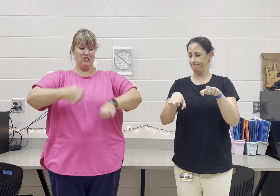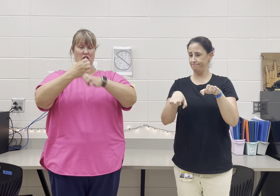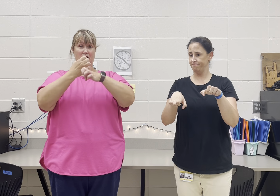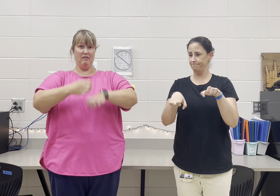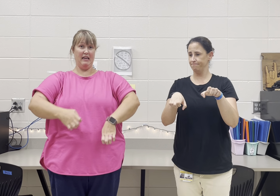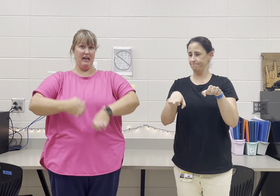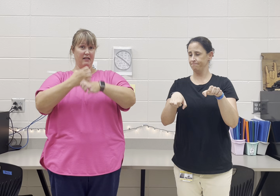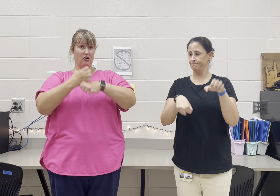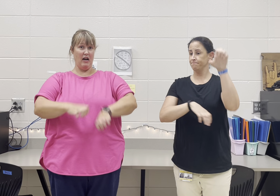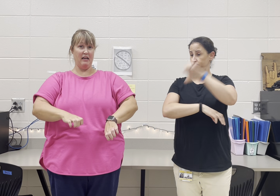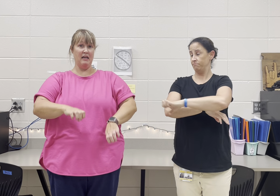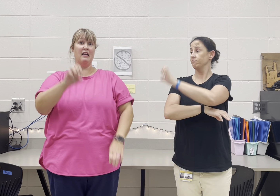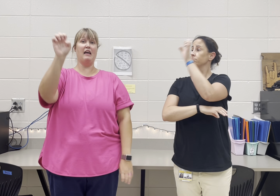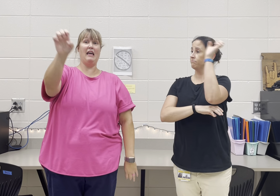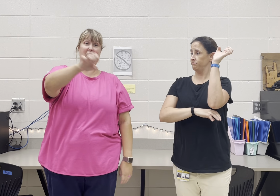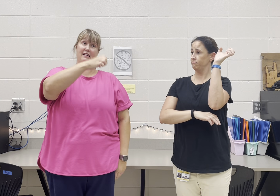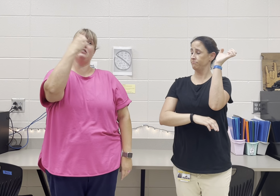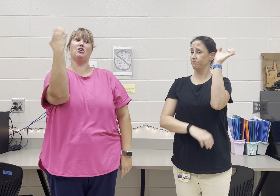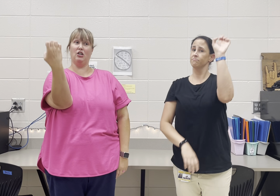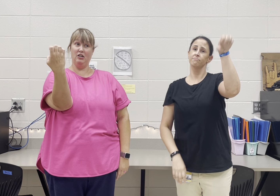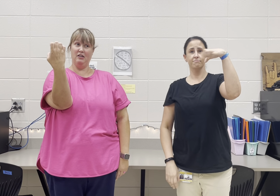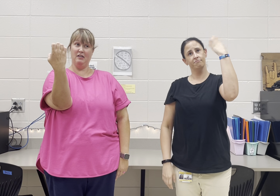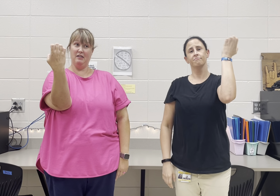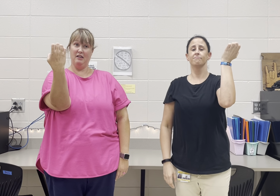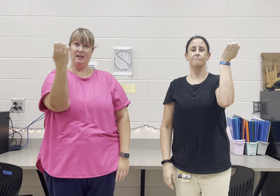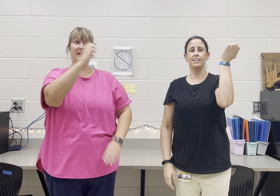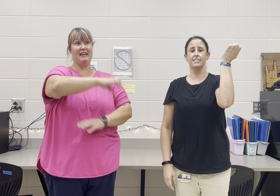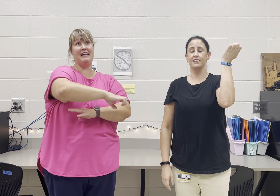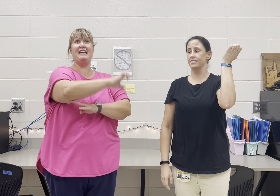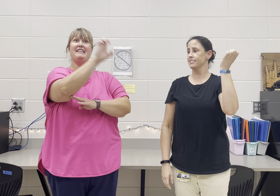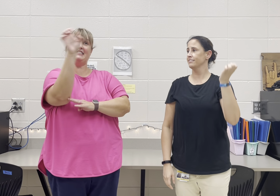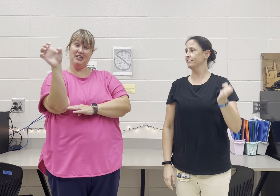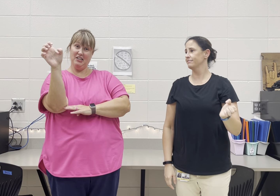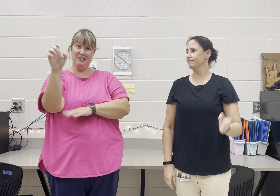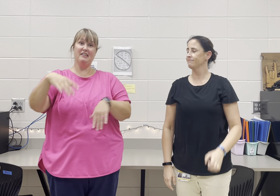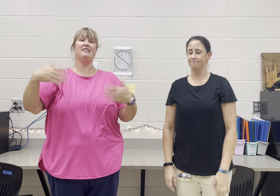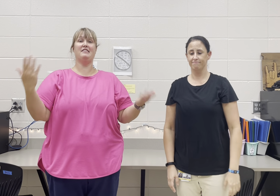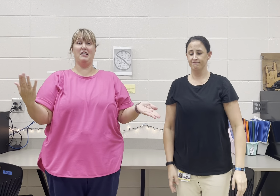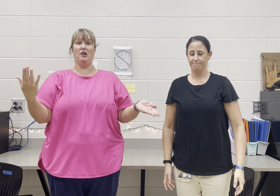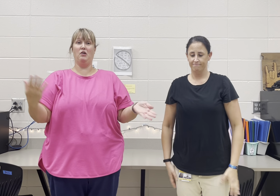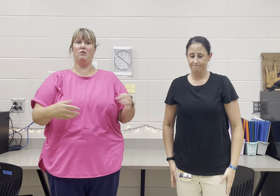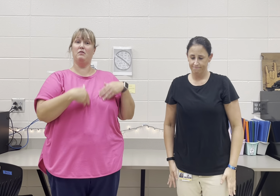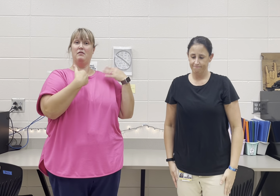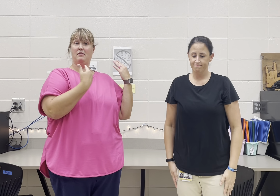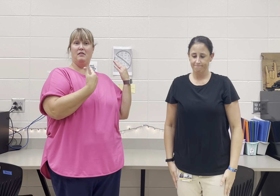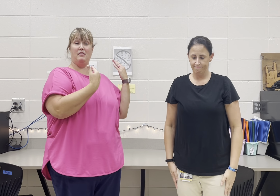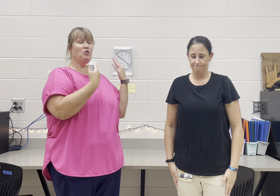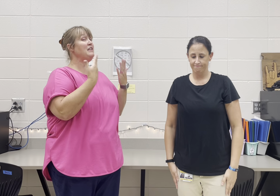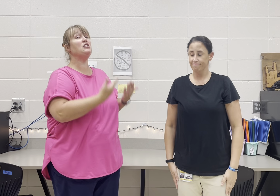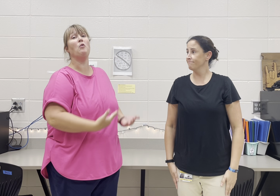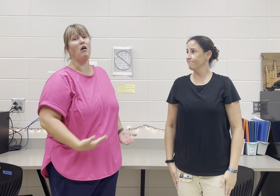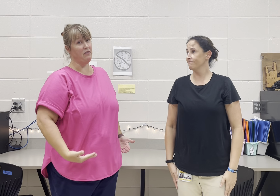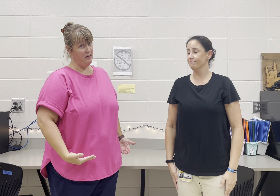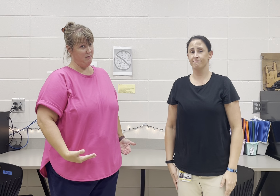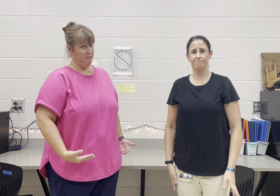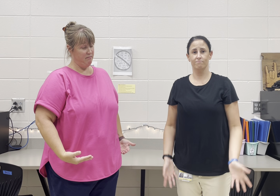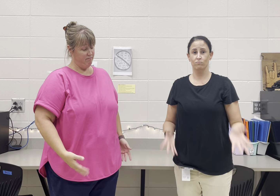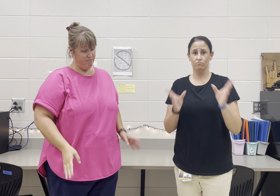Easter, like eggs cracking, Easter, Lots of signs. Easter. So you need to know all of them. Look